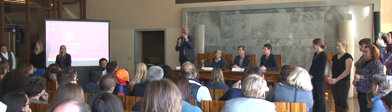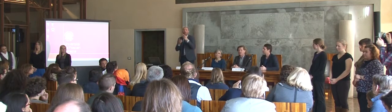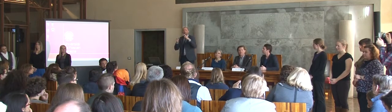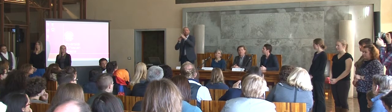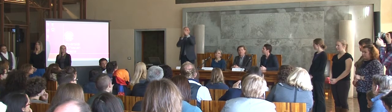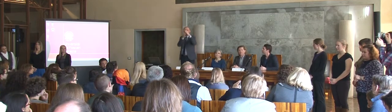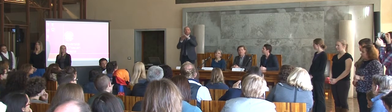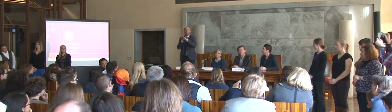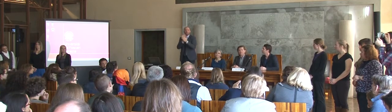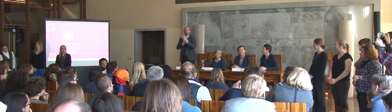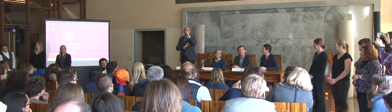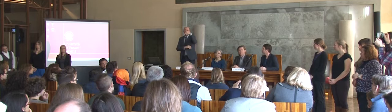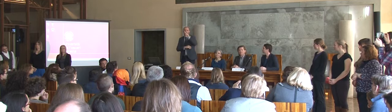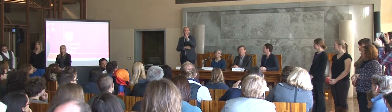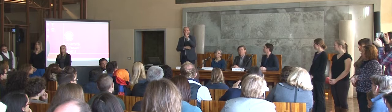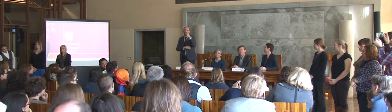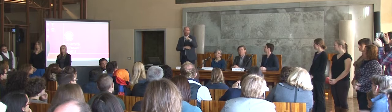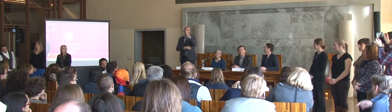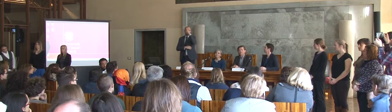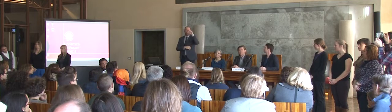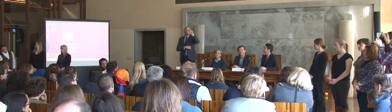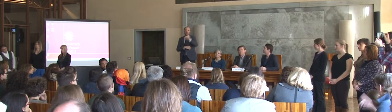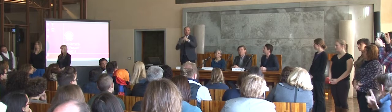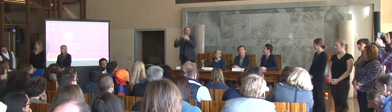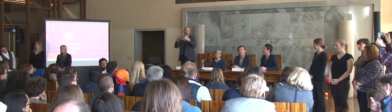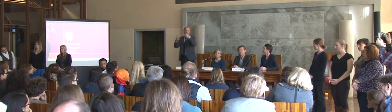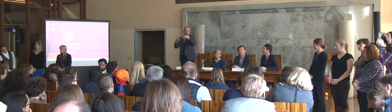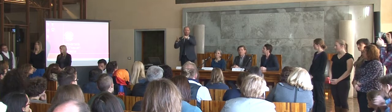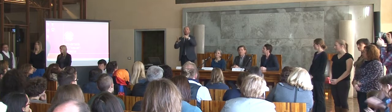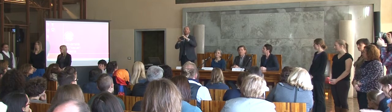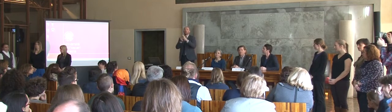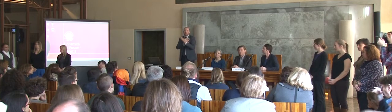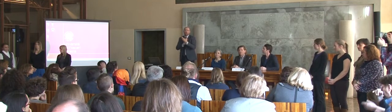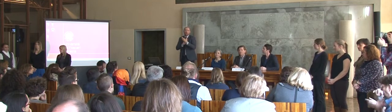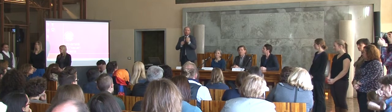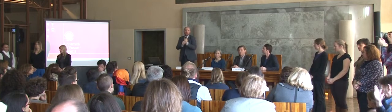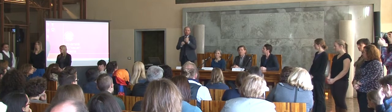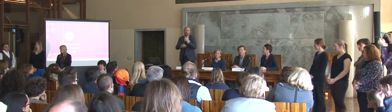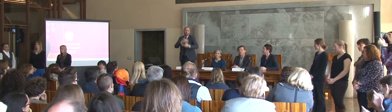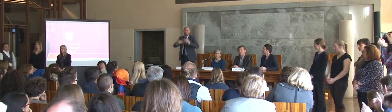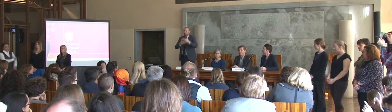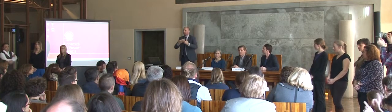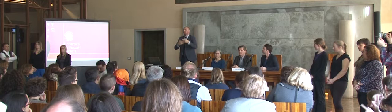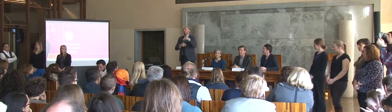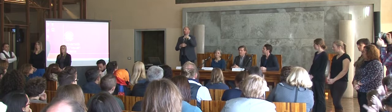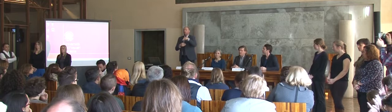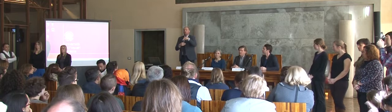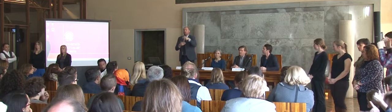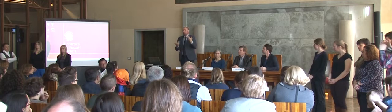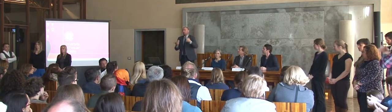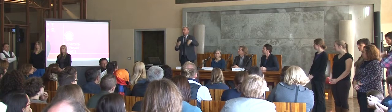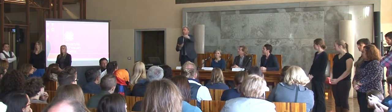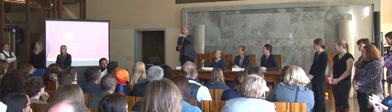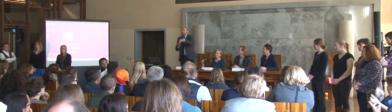negli altri paesi qui ci sono altre lingue, ci dovrebbe essere una sorta di collaborazione per garantire il rispetto della